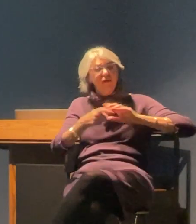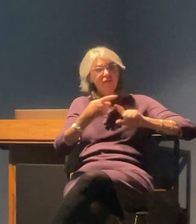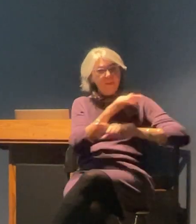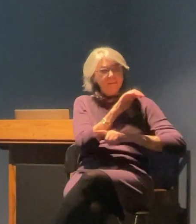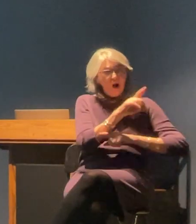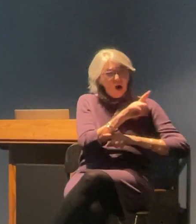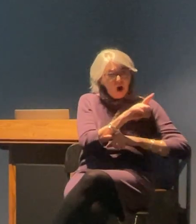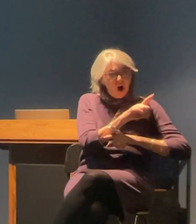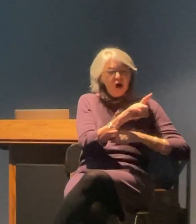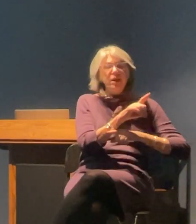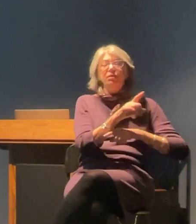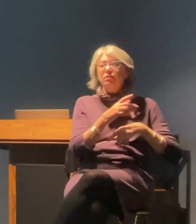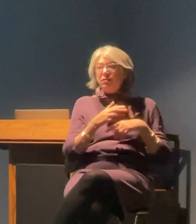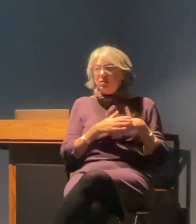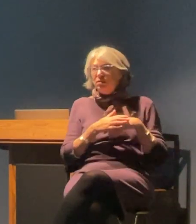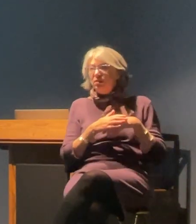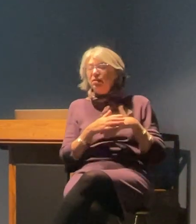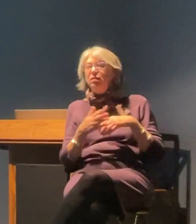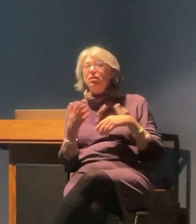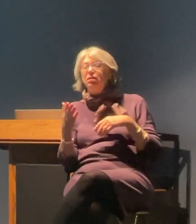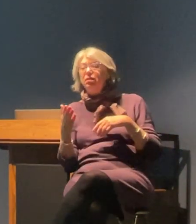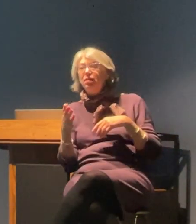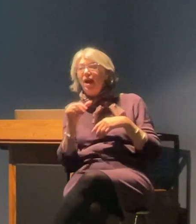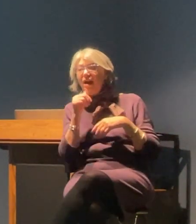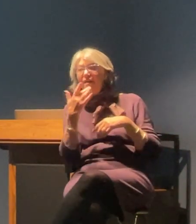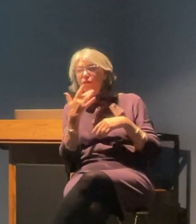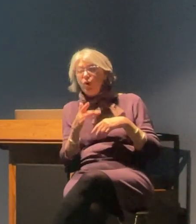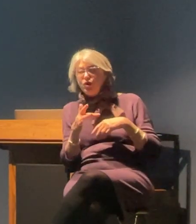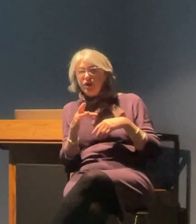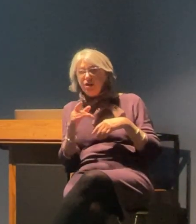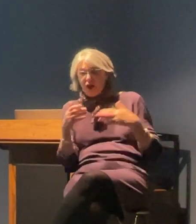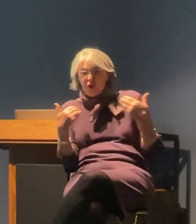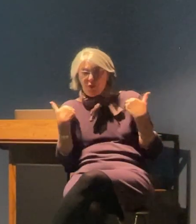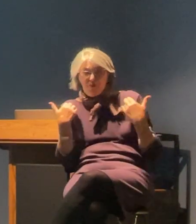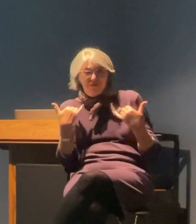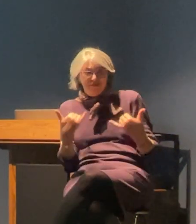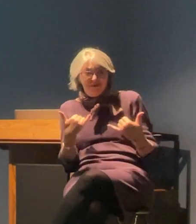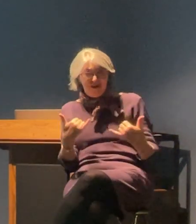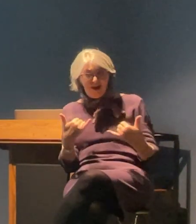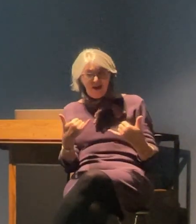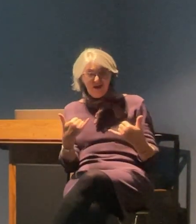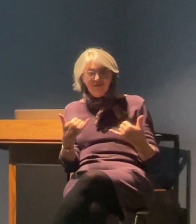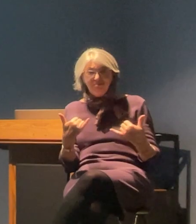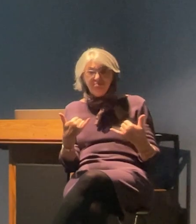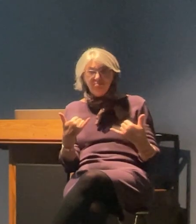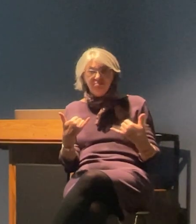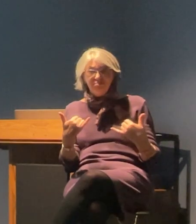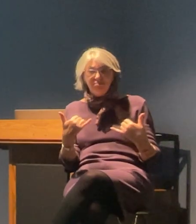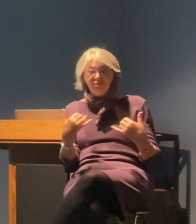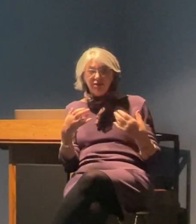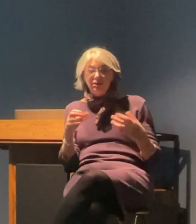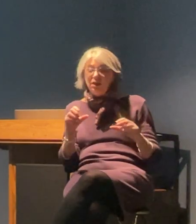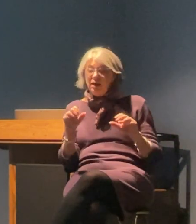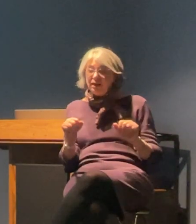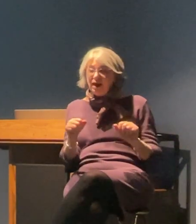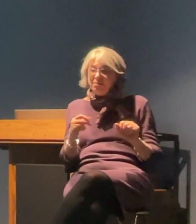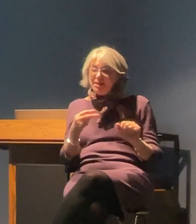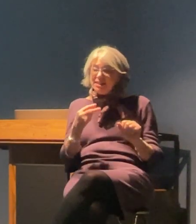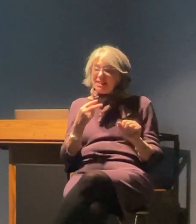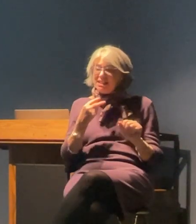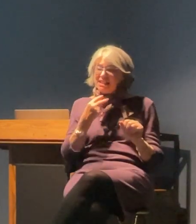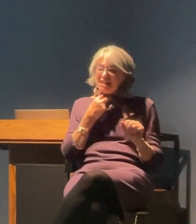College is another layer, and unfortunately, youth today can be stuck in